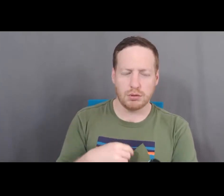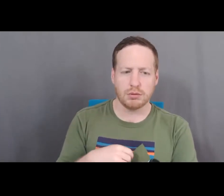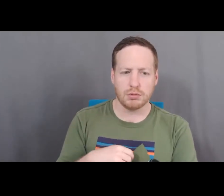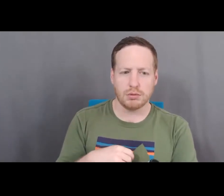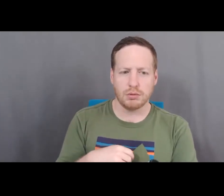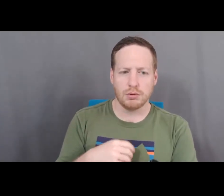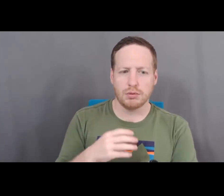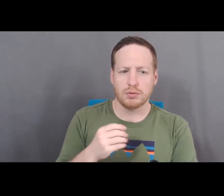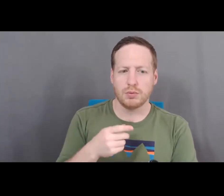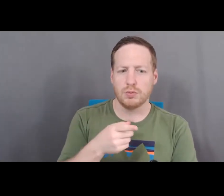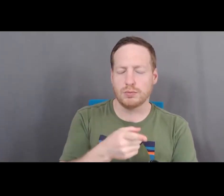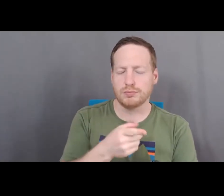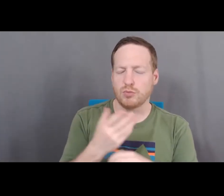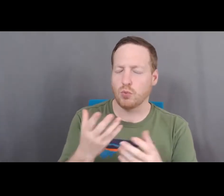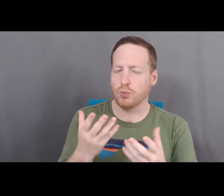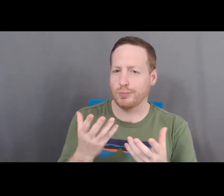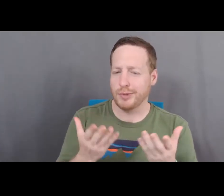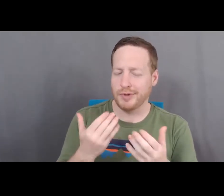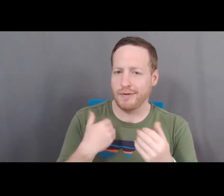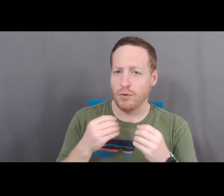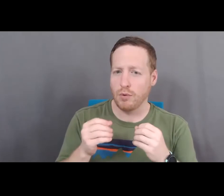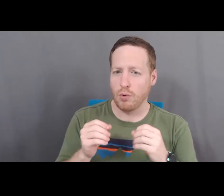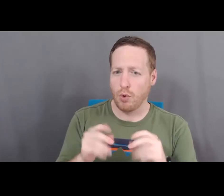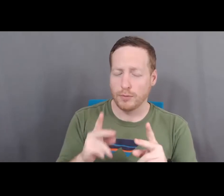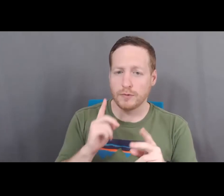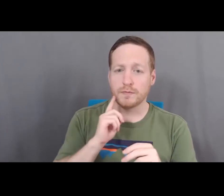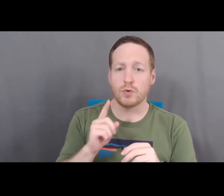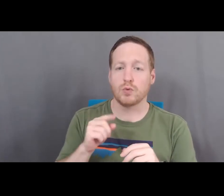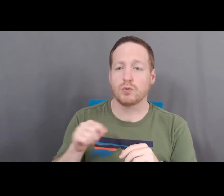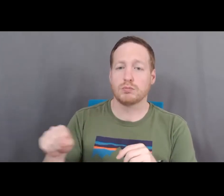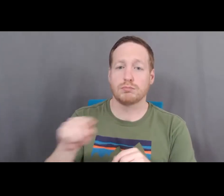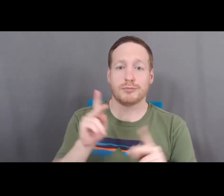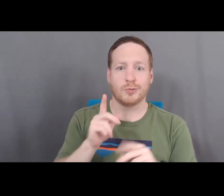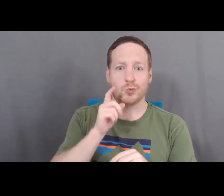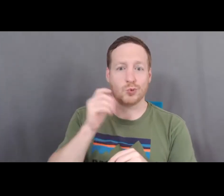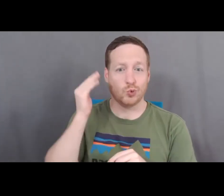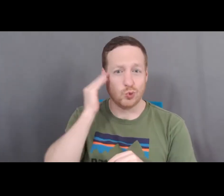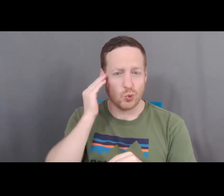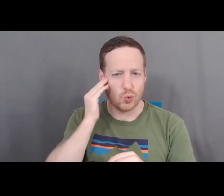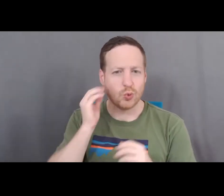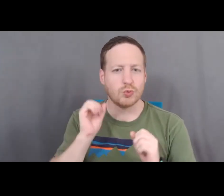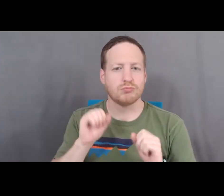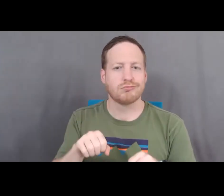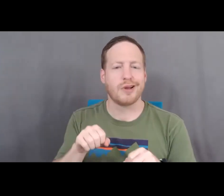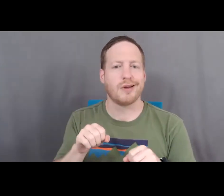last month, and for the commissioners to make a statement. We'd like to have an opportunity for people who knew